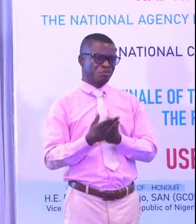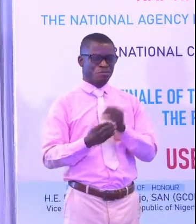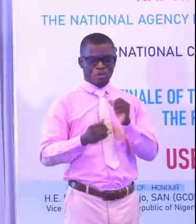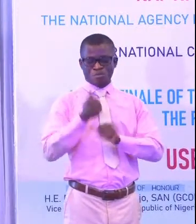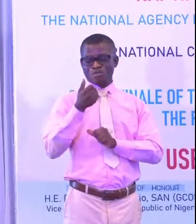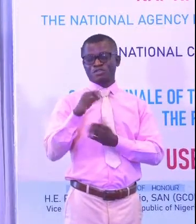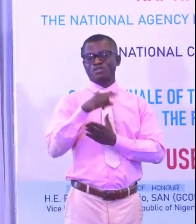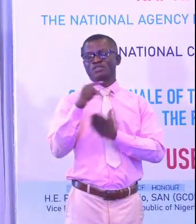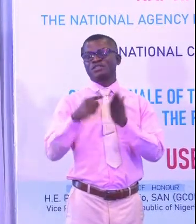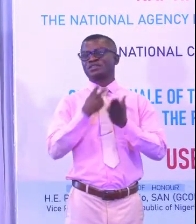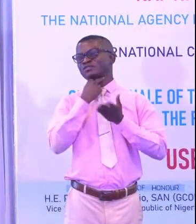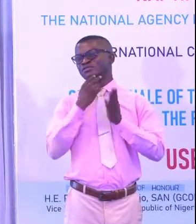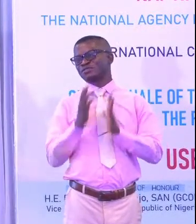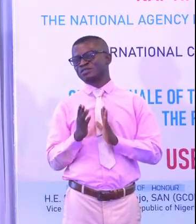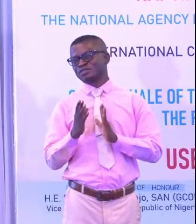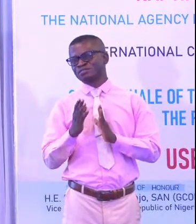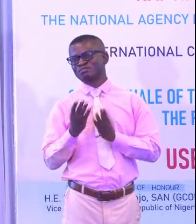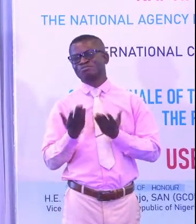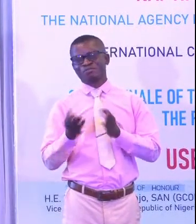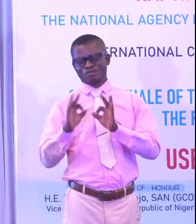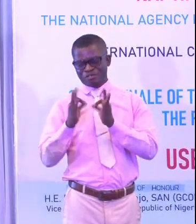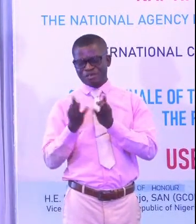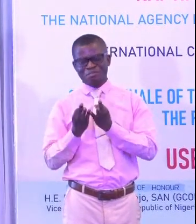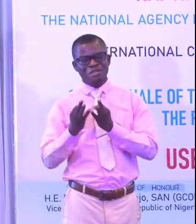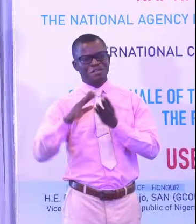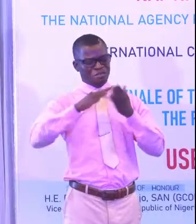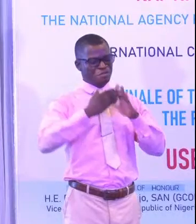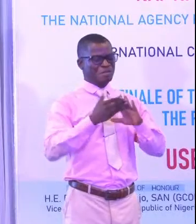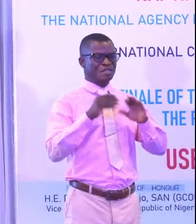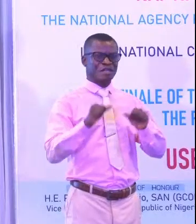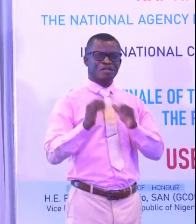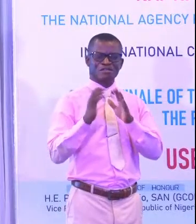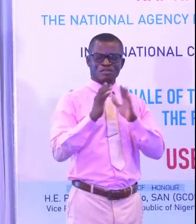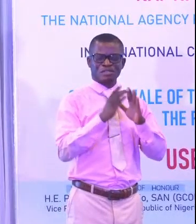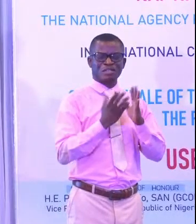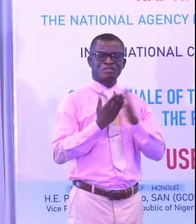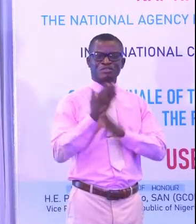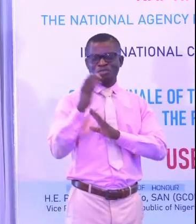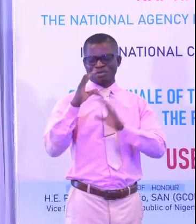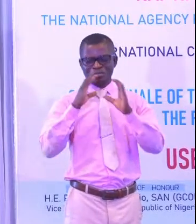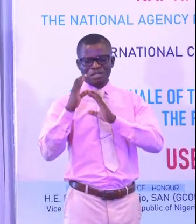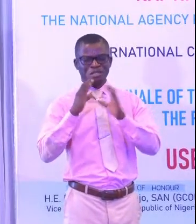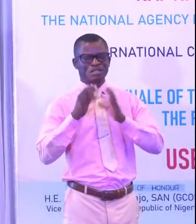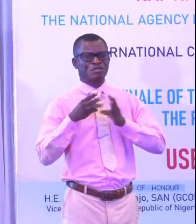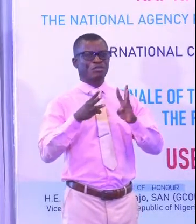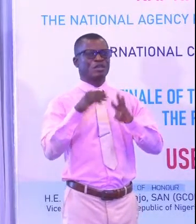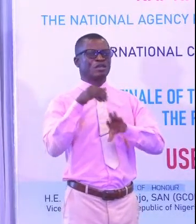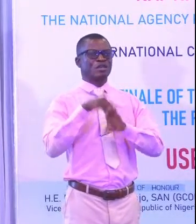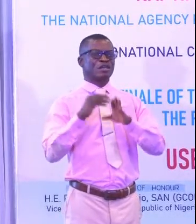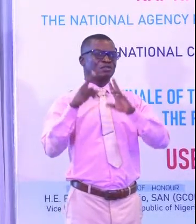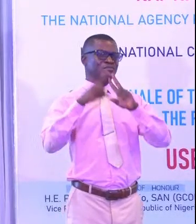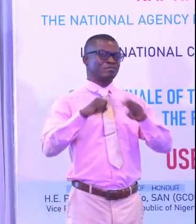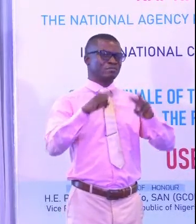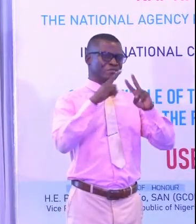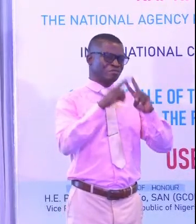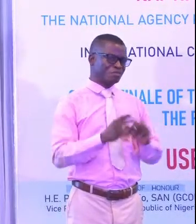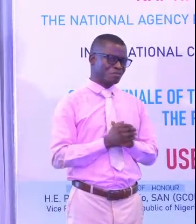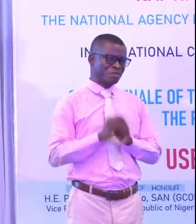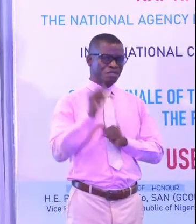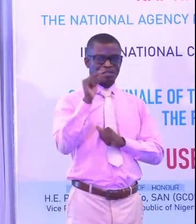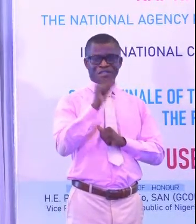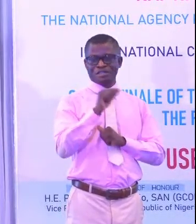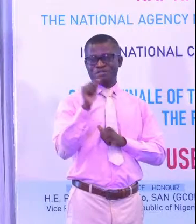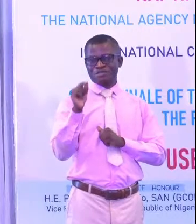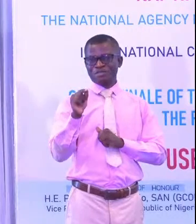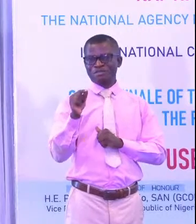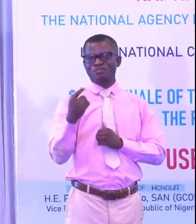these victims, their families and communities, can only be reached through communication channels at the grassroots level. Therefore,